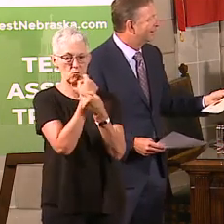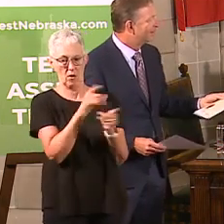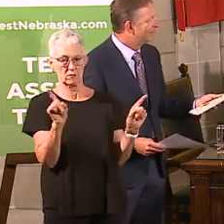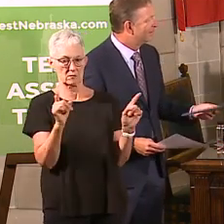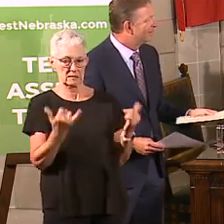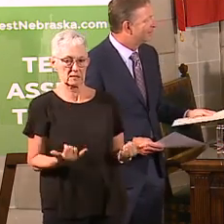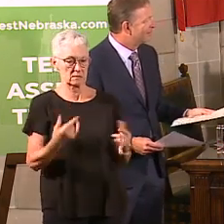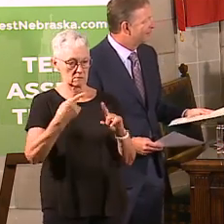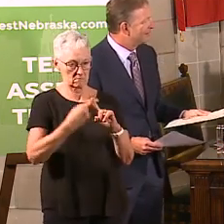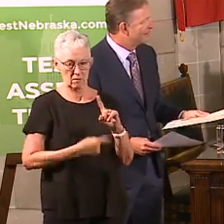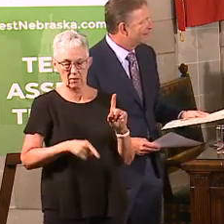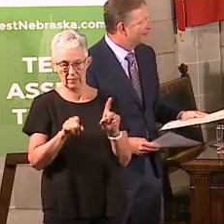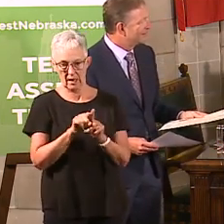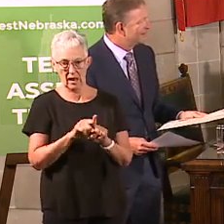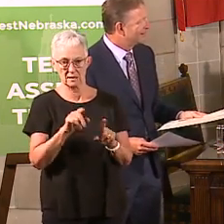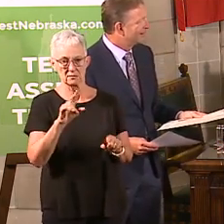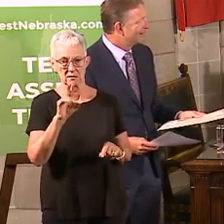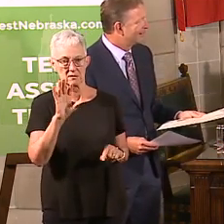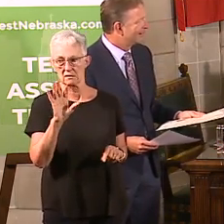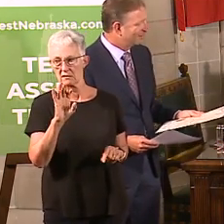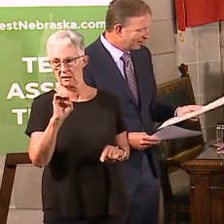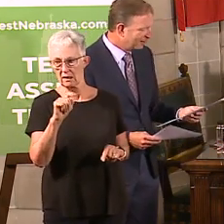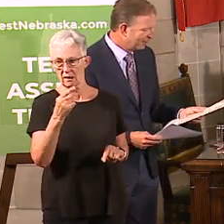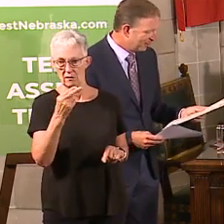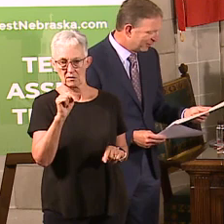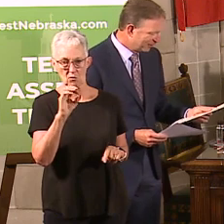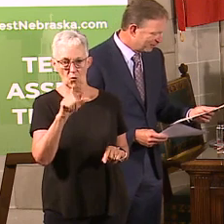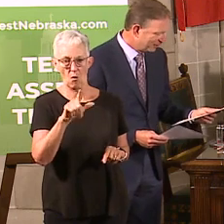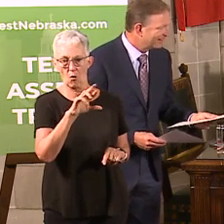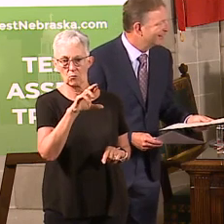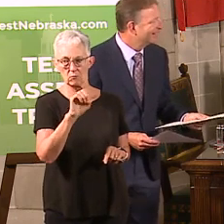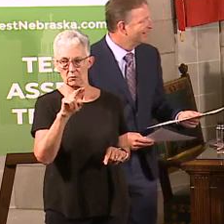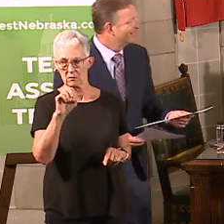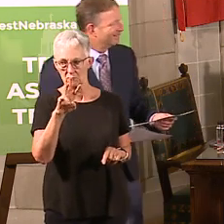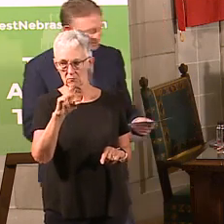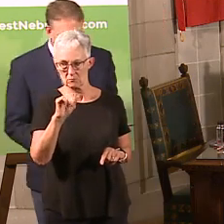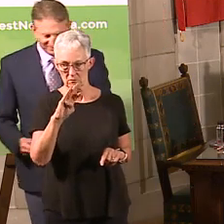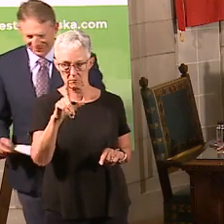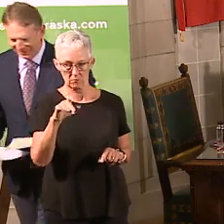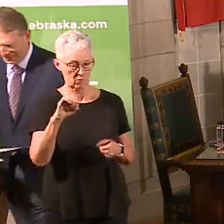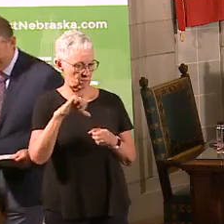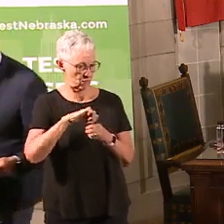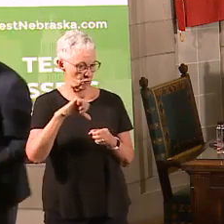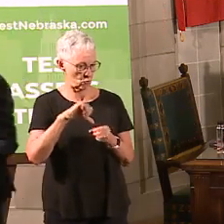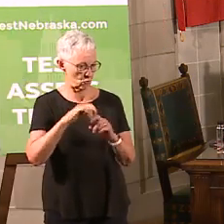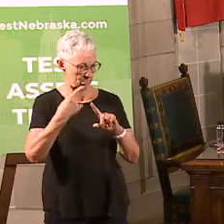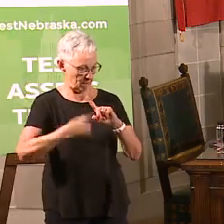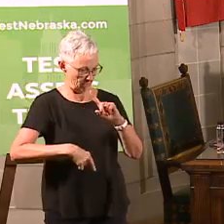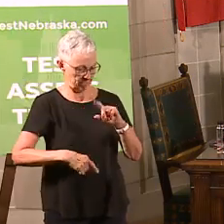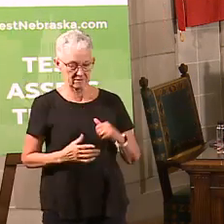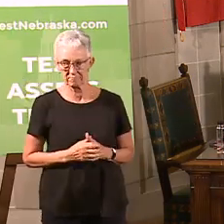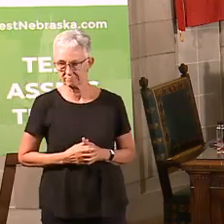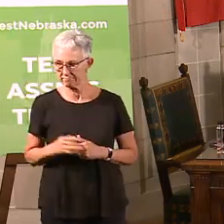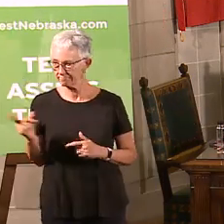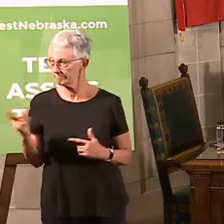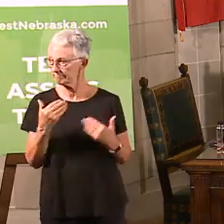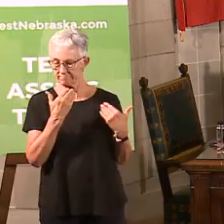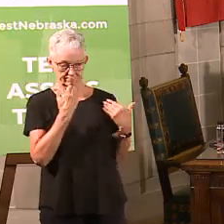the donations for the alcohol that goes into the hand sanitizer. Thank We you appreciate very much. it. We appreciate that. Thanks. All